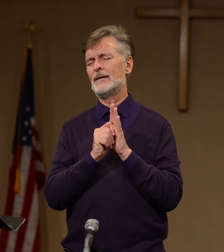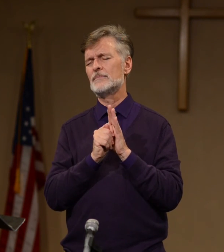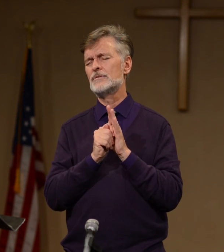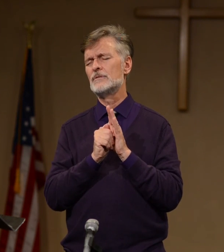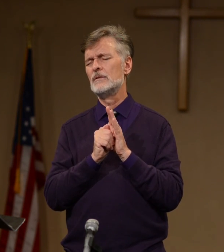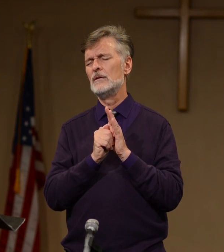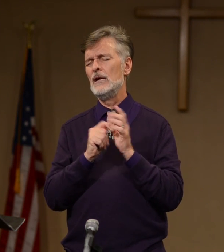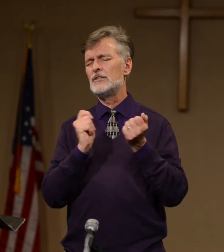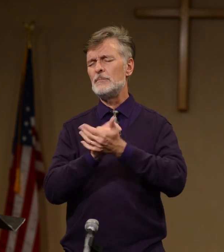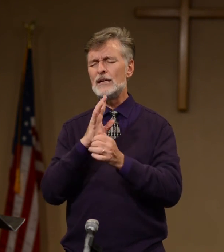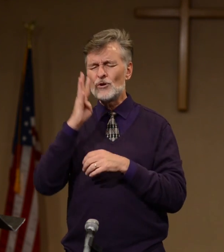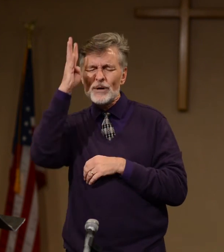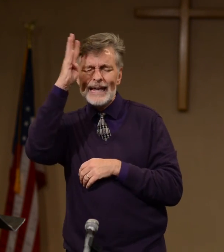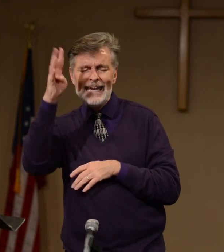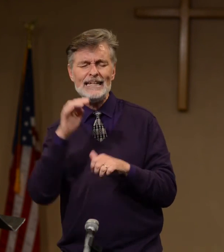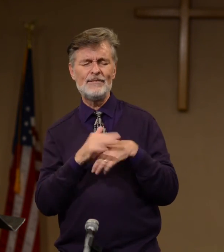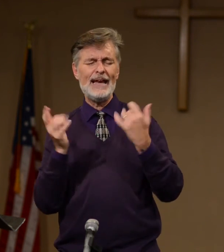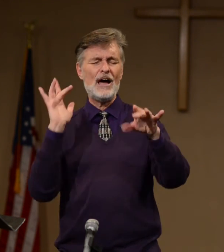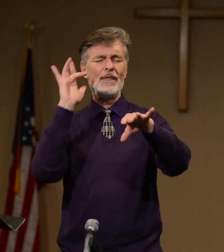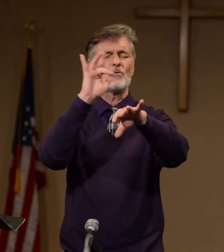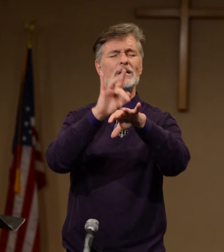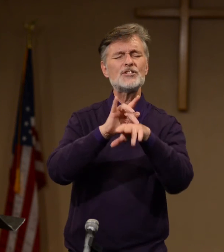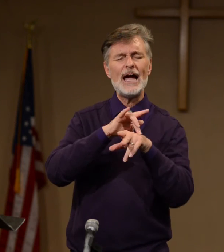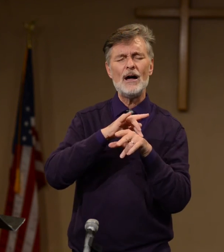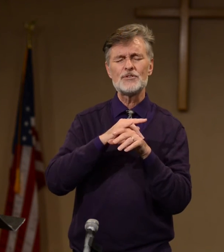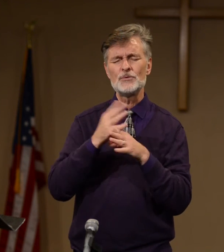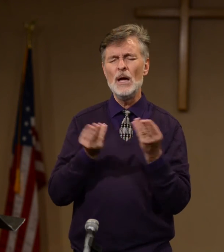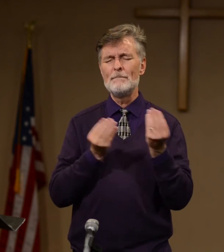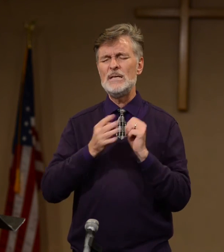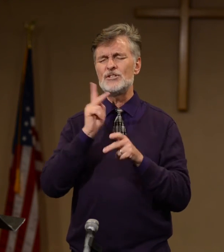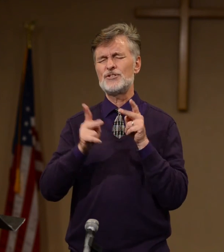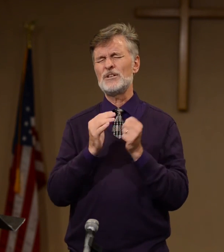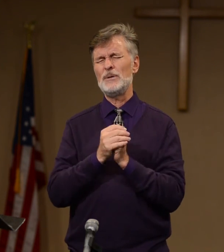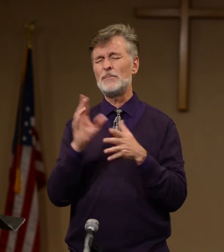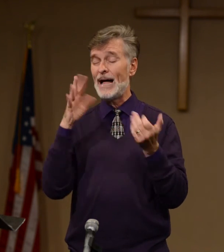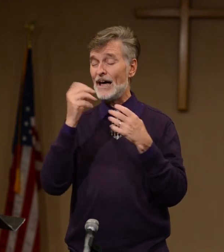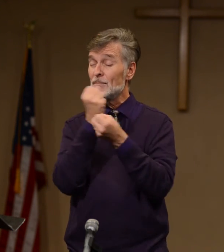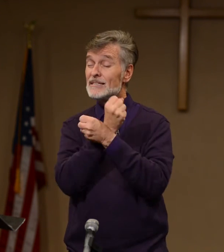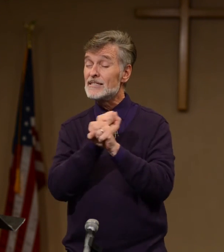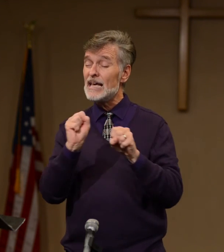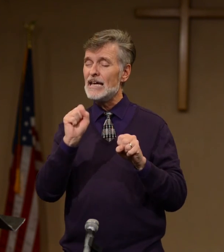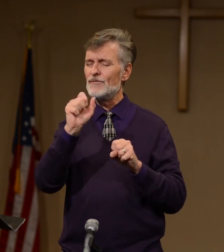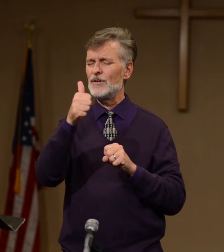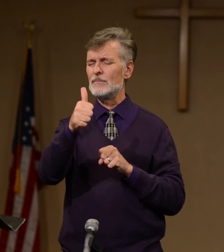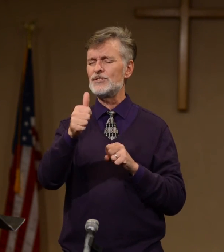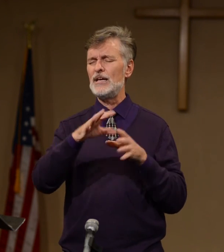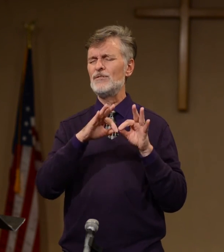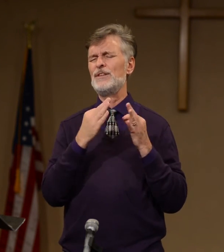times. To be creative in how they reach out to minister to people, how to be safe for themselves and